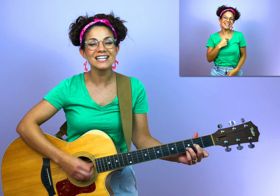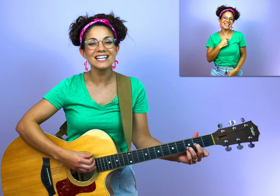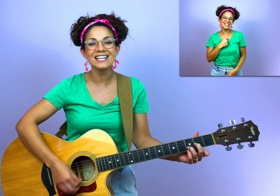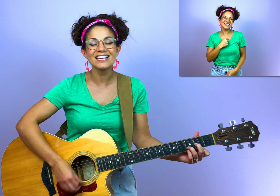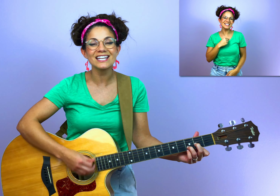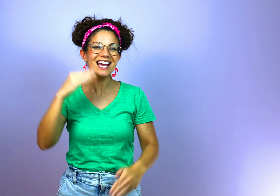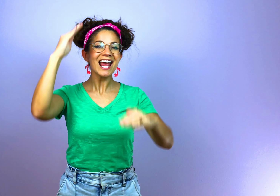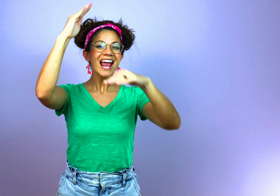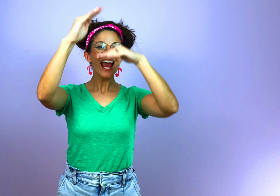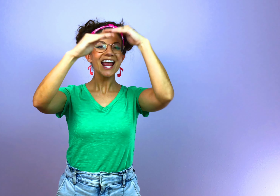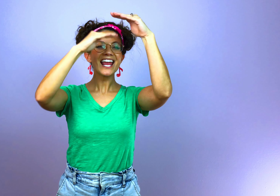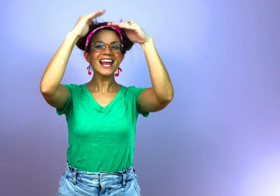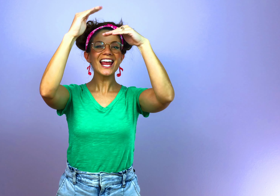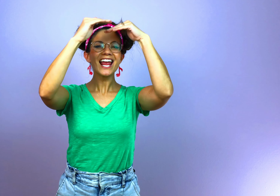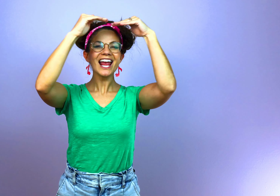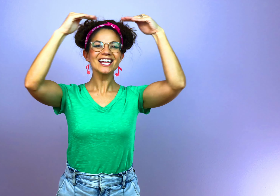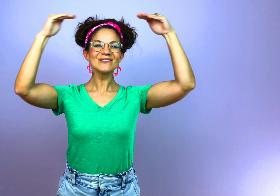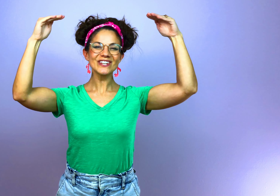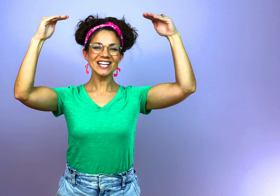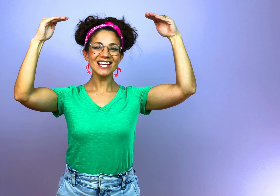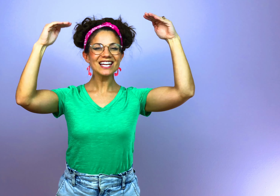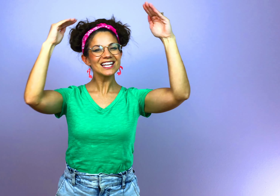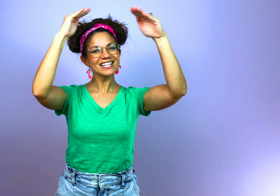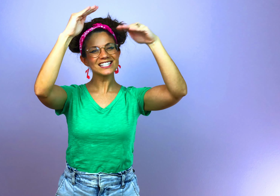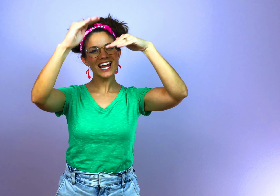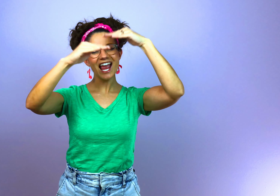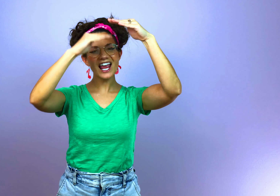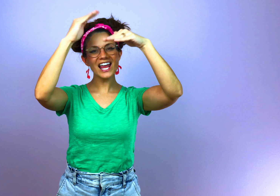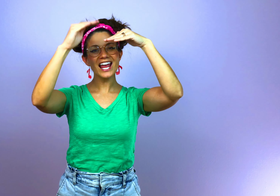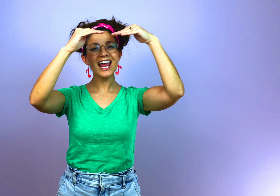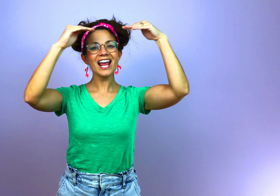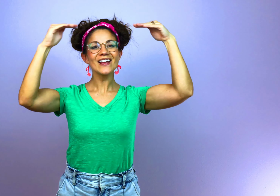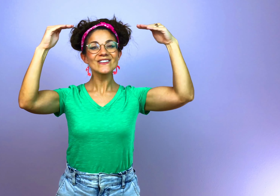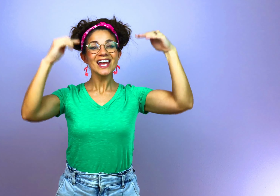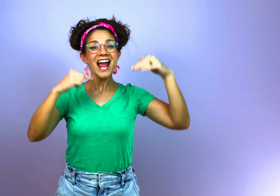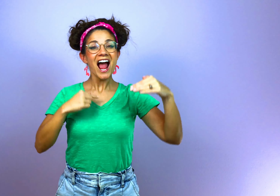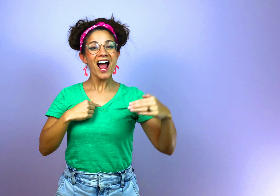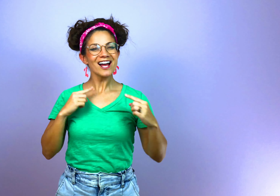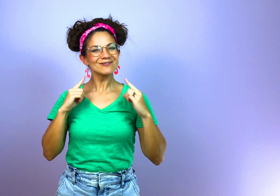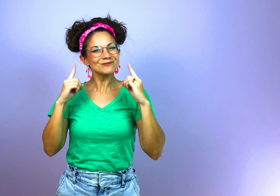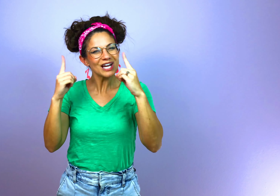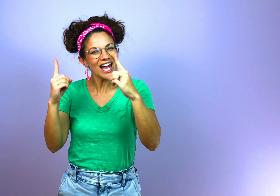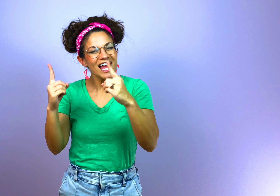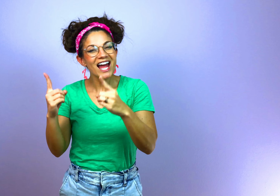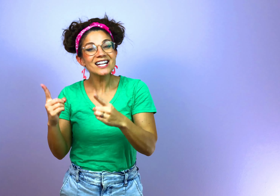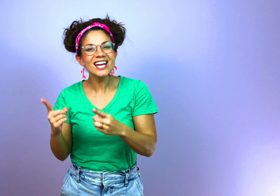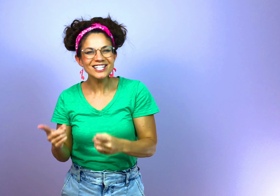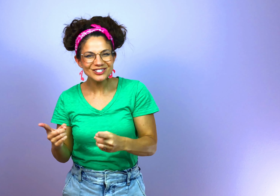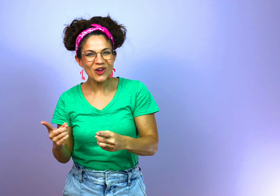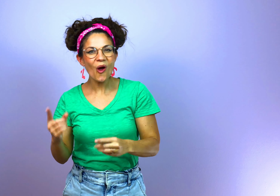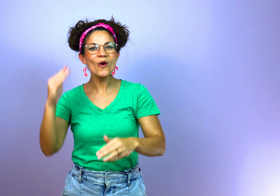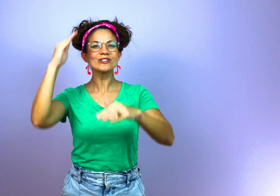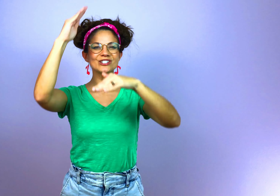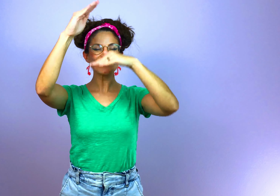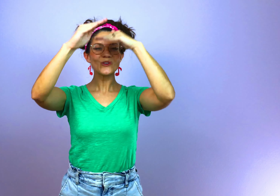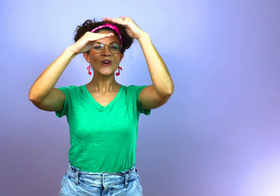Heaven, heaven, I'm gonna go to